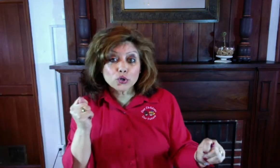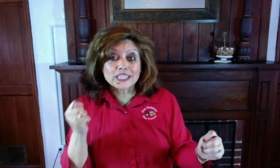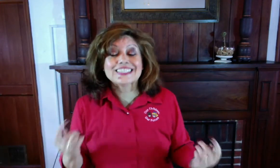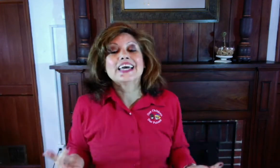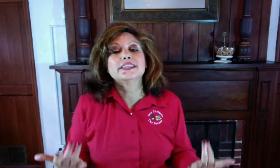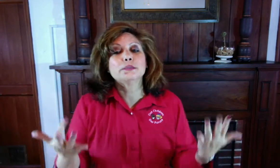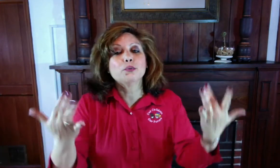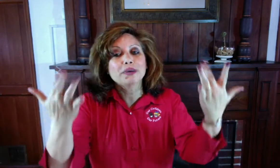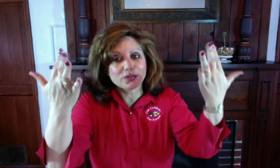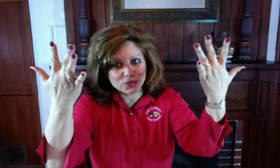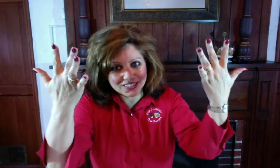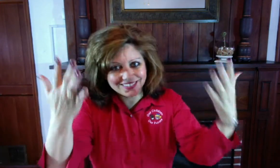camiones de bomberos.